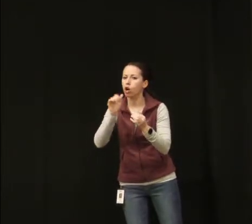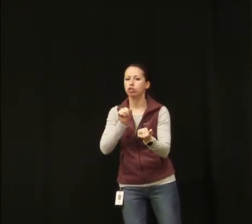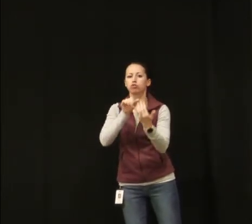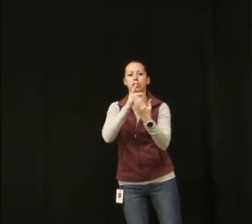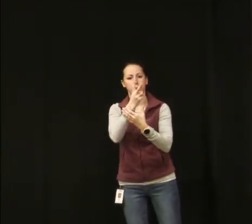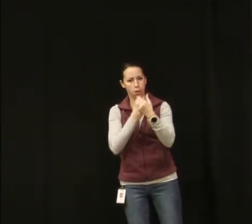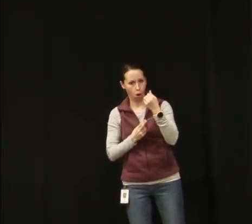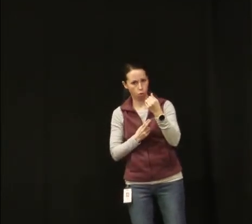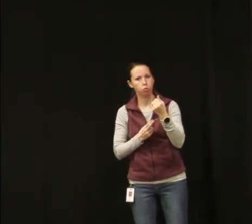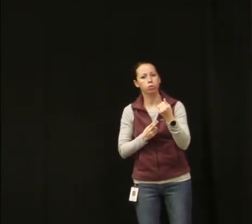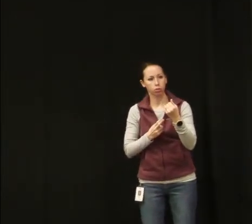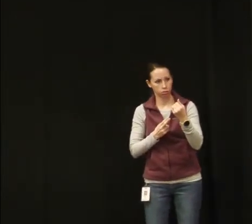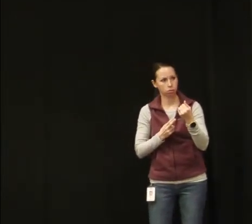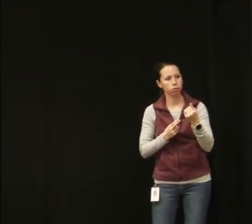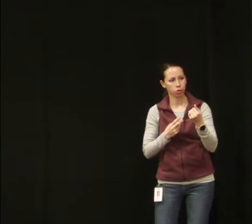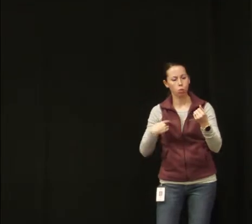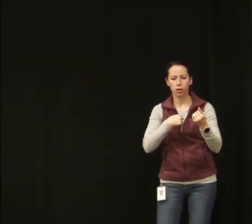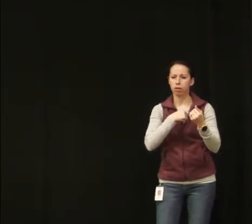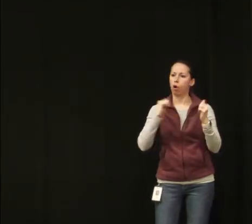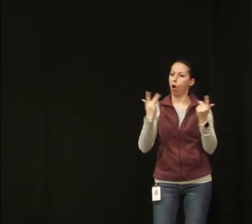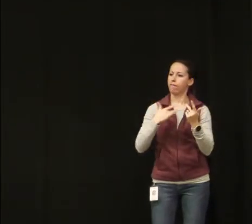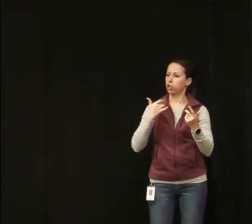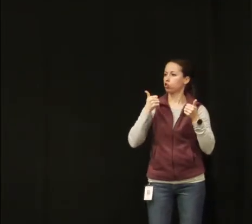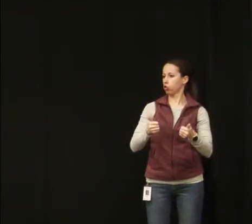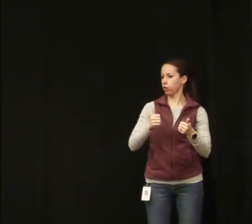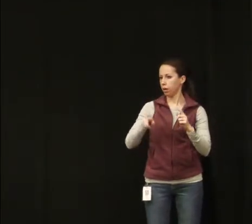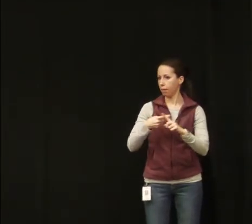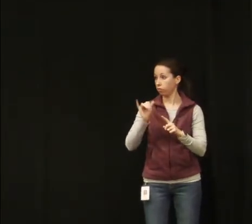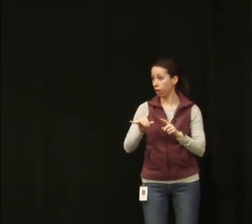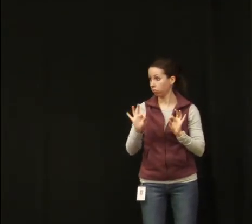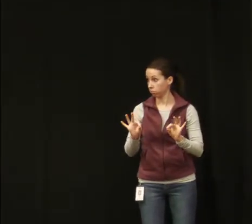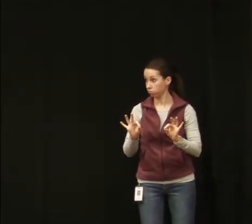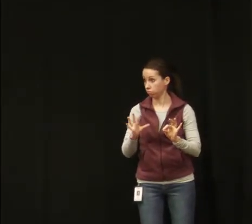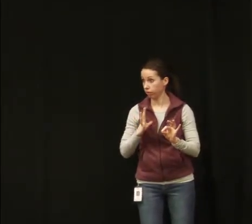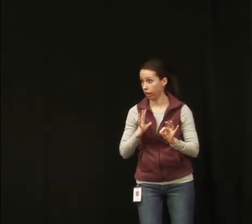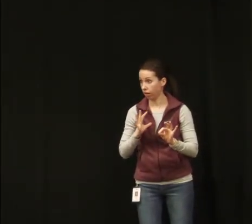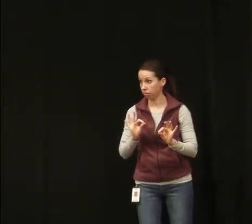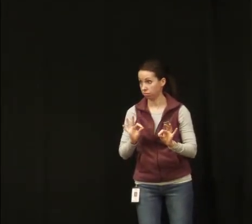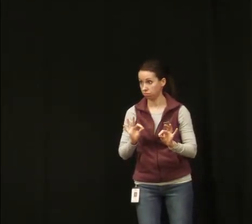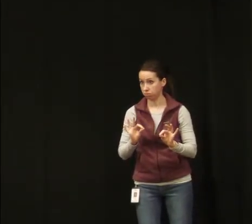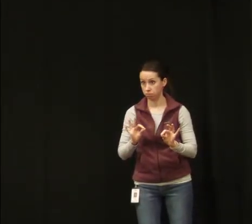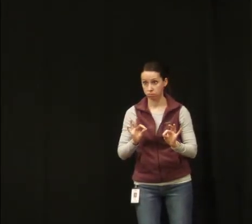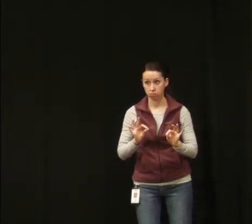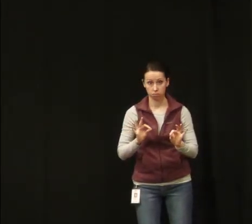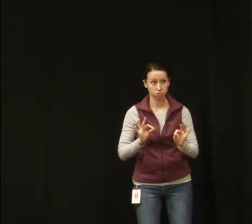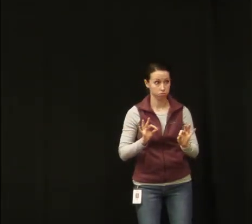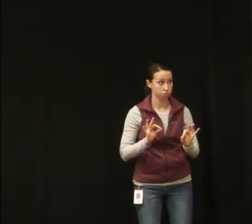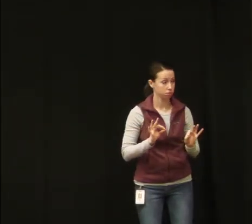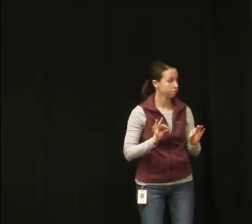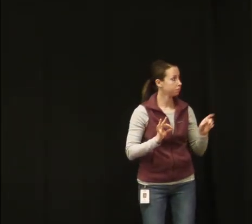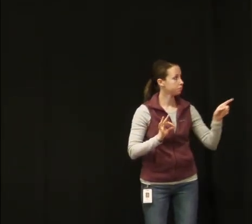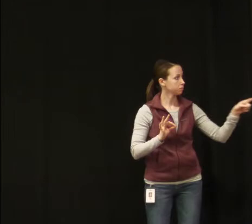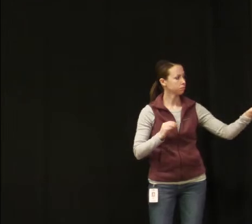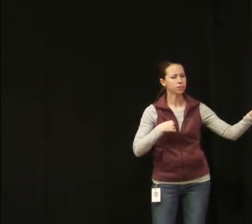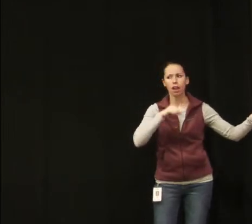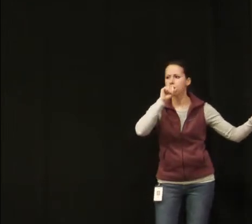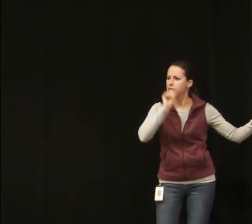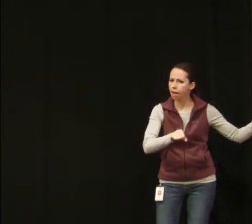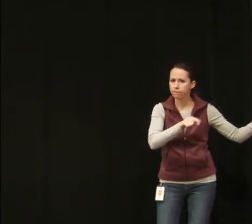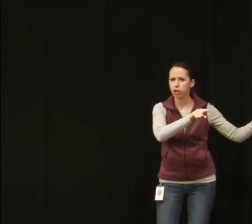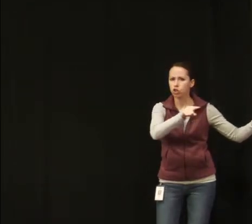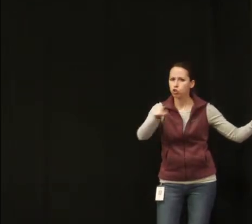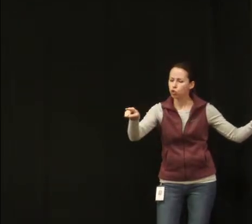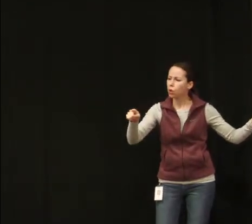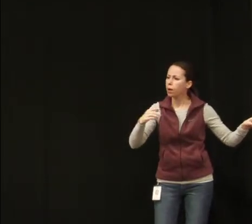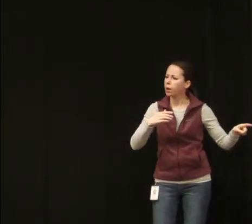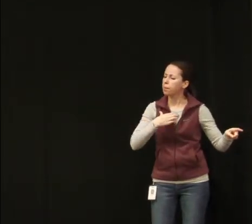that we all can kind of live with. How about that? Is that okay? you know what I love about this? That you guys are passionate about